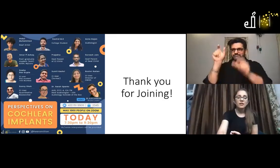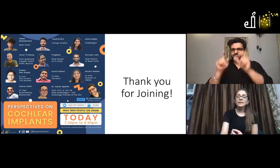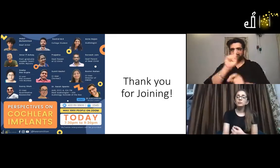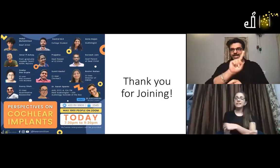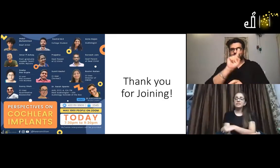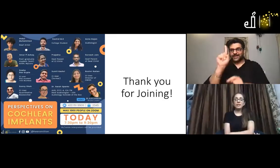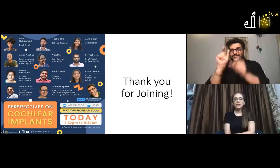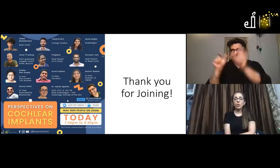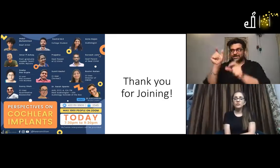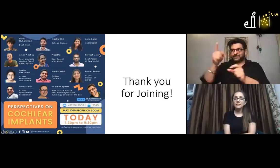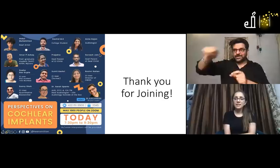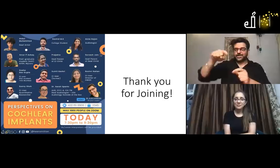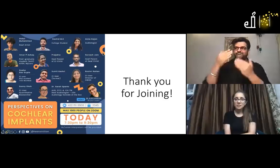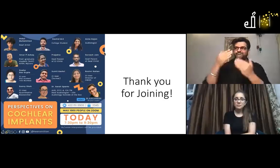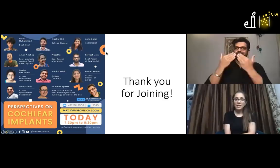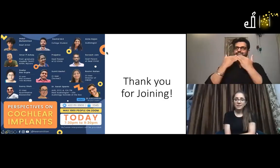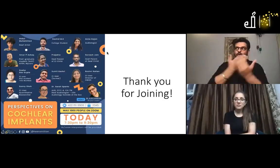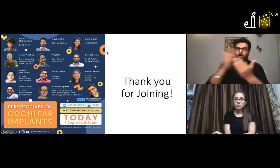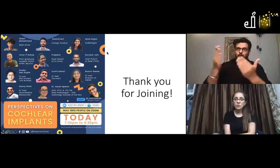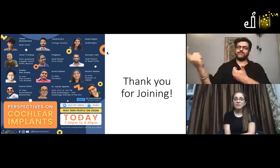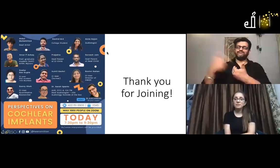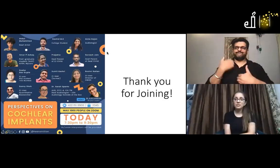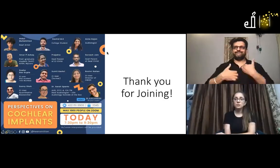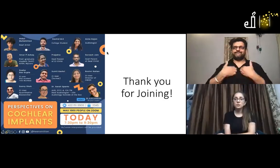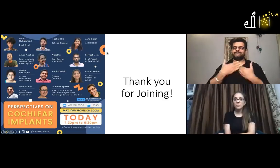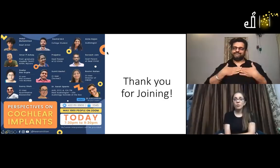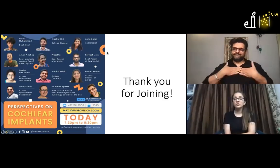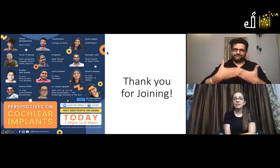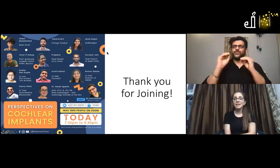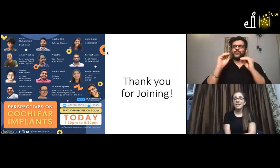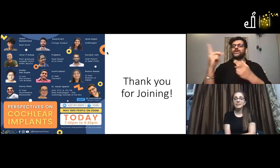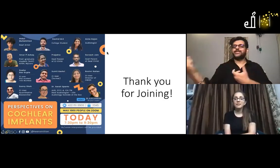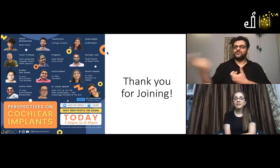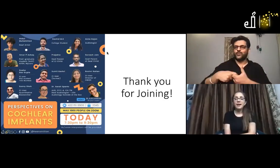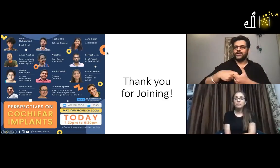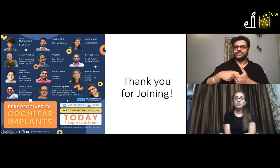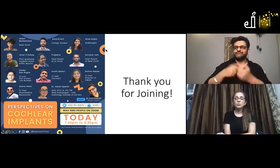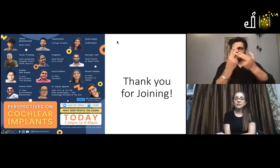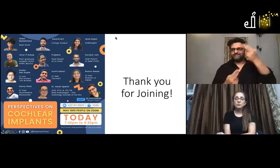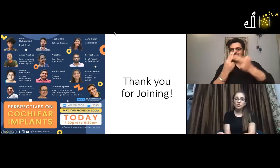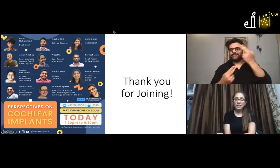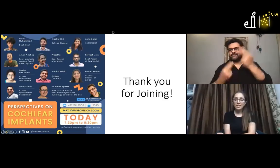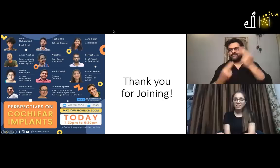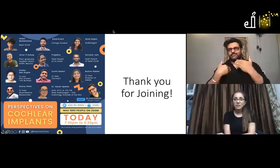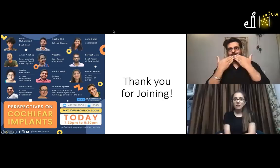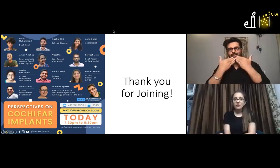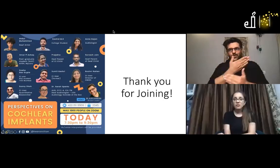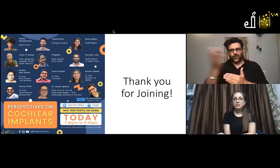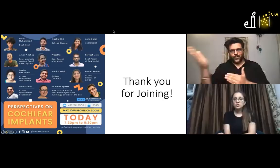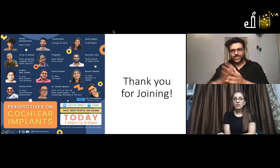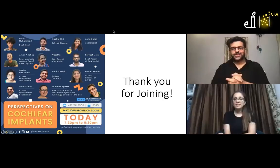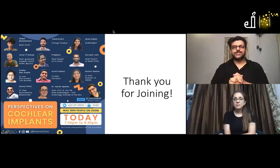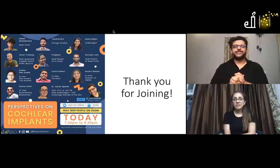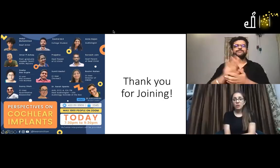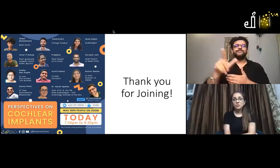I would like to thank all the 11 panelists who have agreed to come on today and have been willing to join in